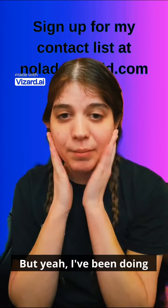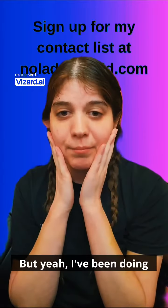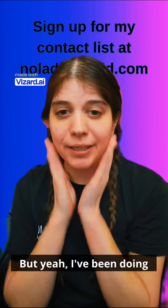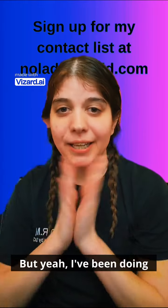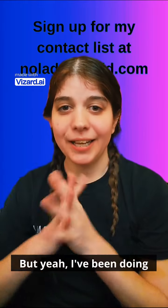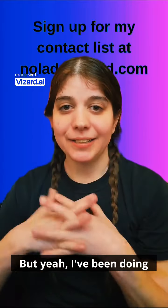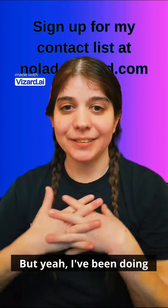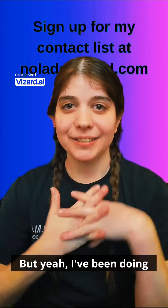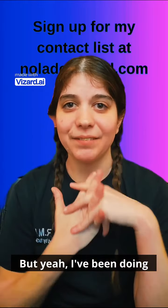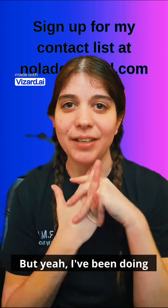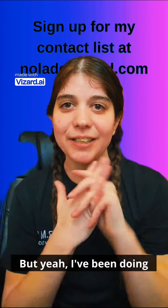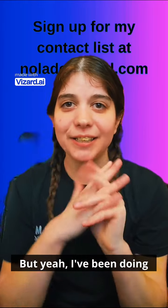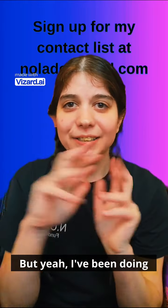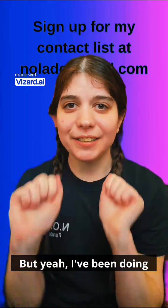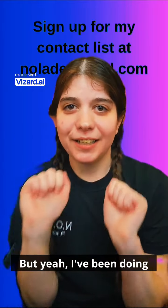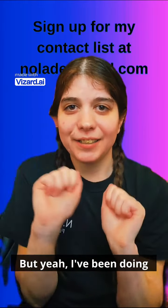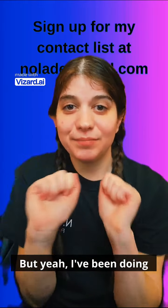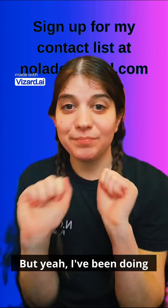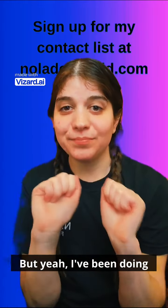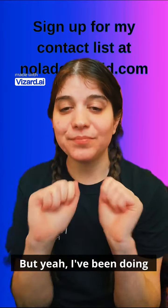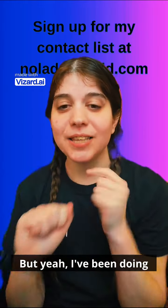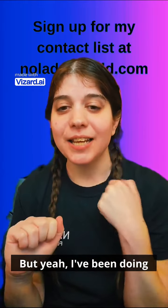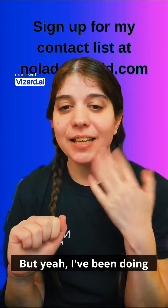But yeah, fucking